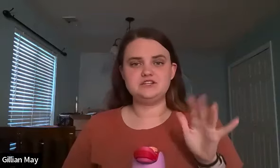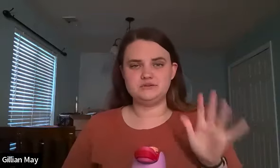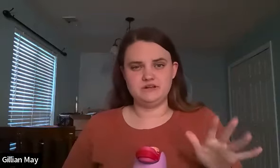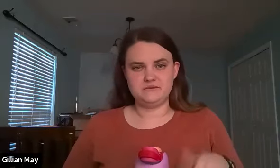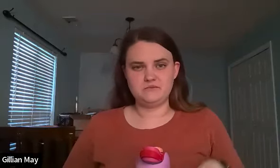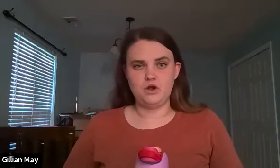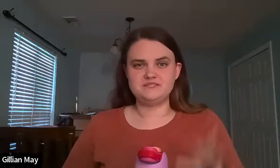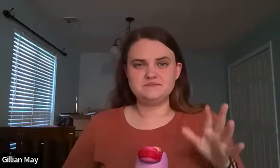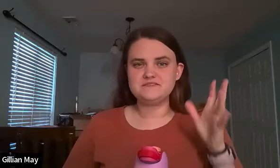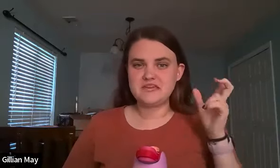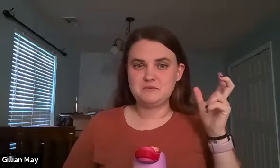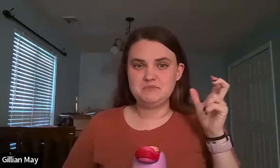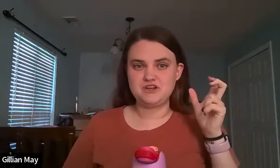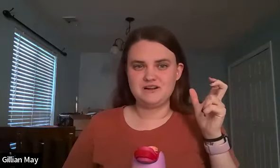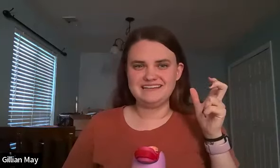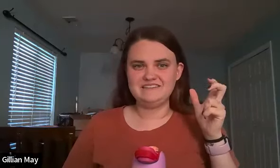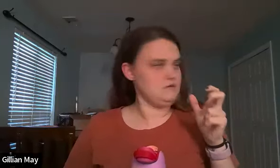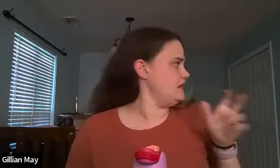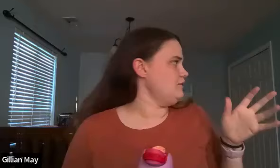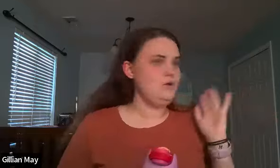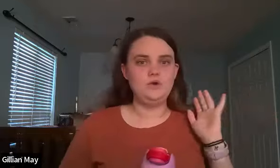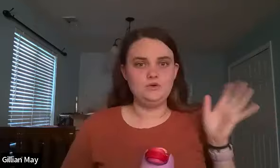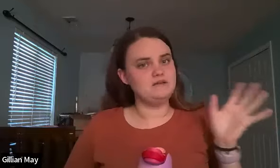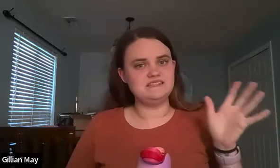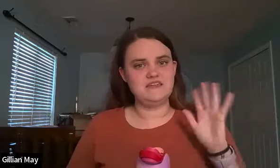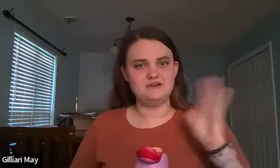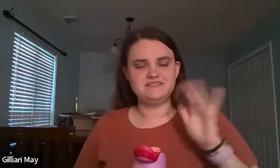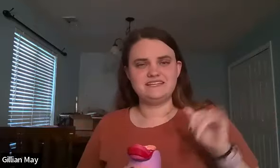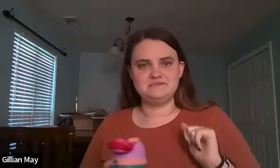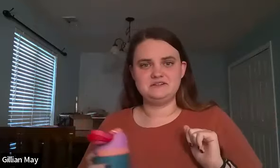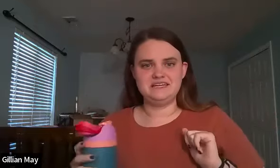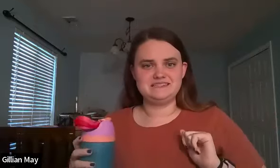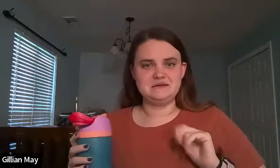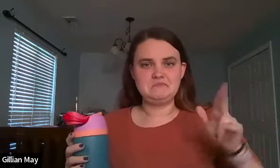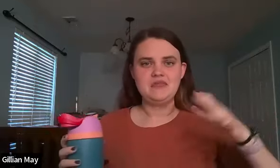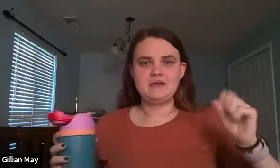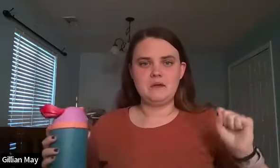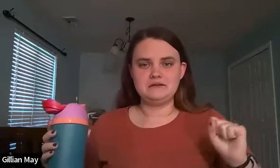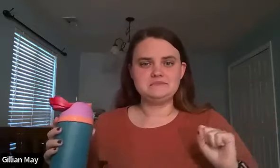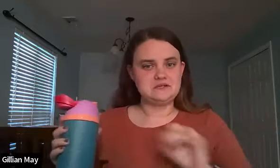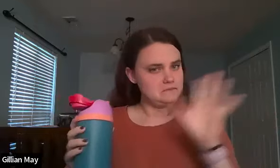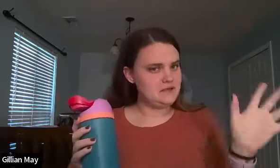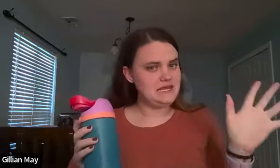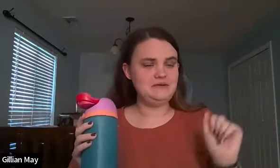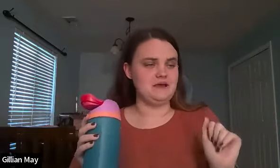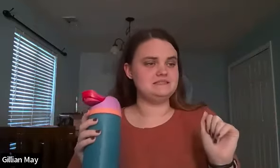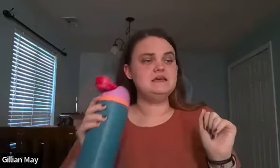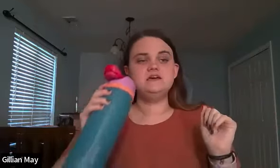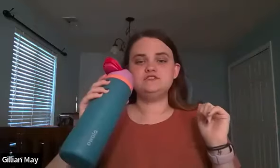usually will get them calm. Sometimes if they hear people talking, they're like, who else is in the house? And that typically gets them riled up too. But anyways, so